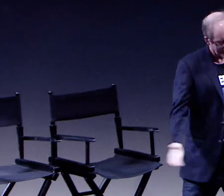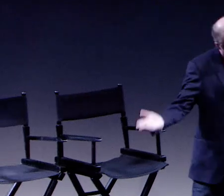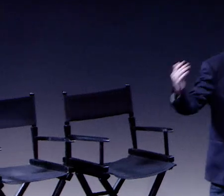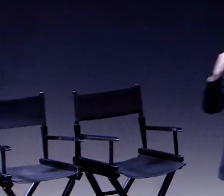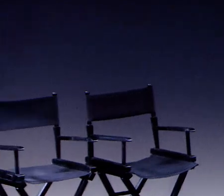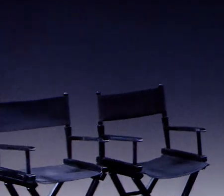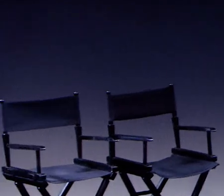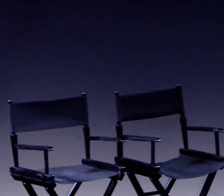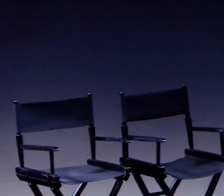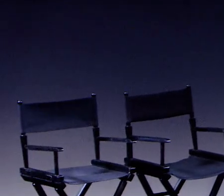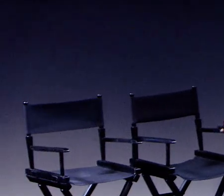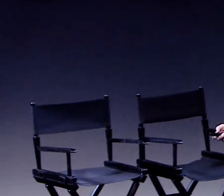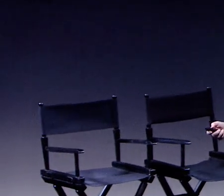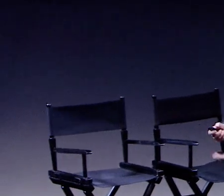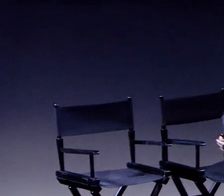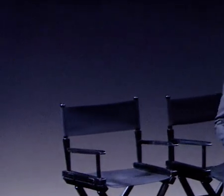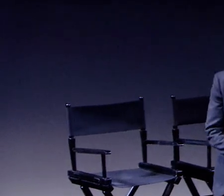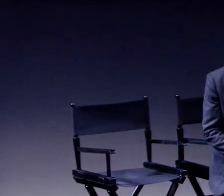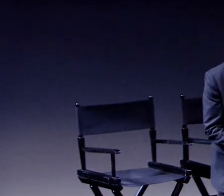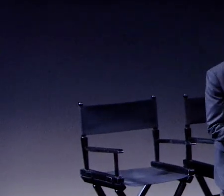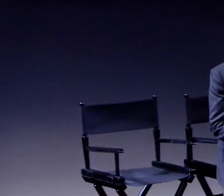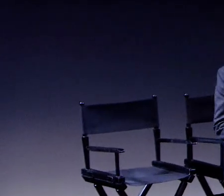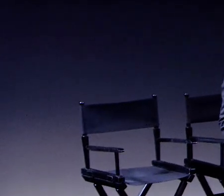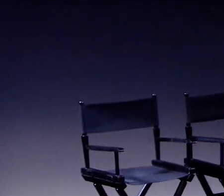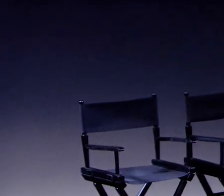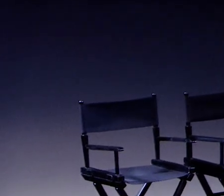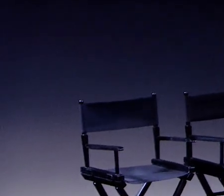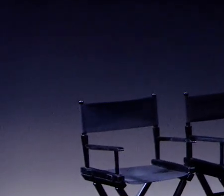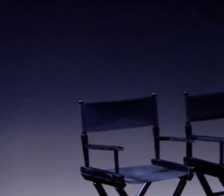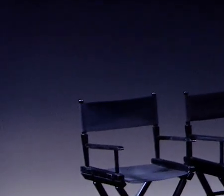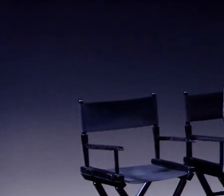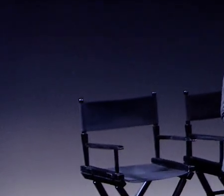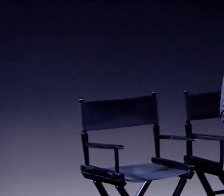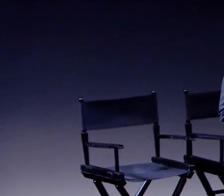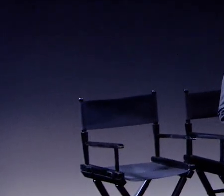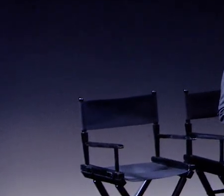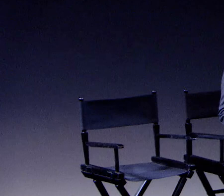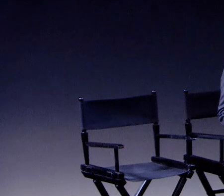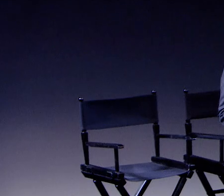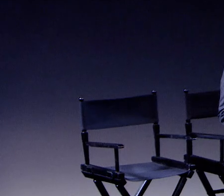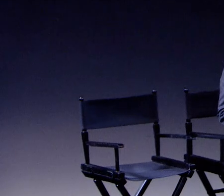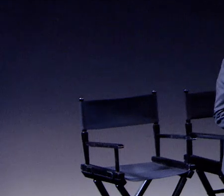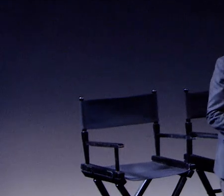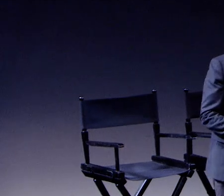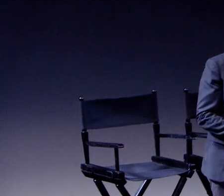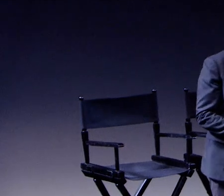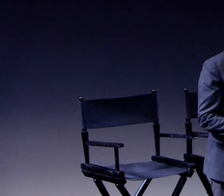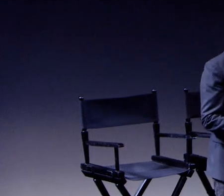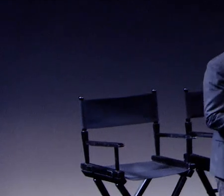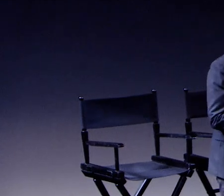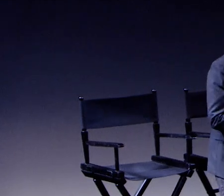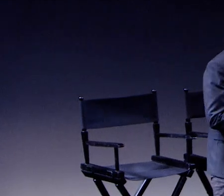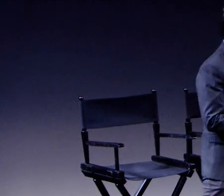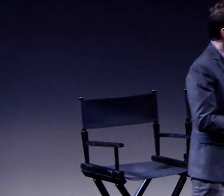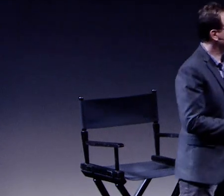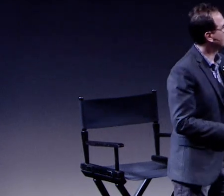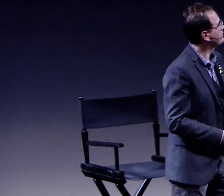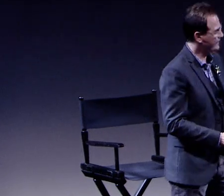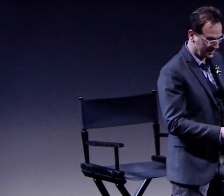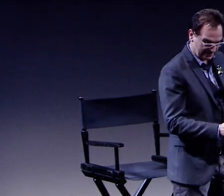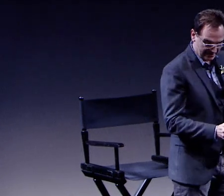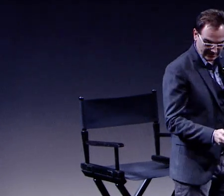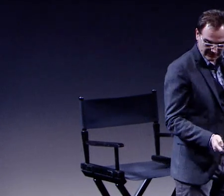over here if you don't mind. Speaking of the Season Pass, in an interview with our friend Tony Baxter, he made a comment that was